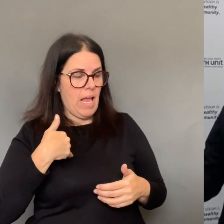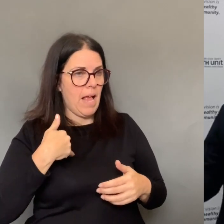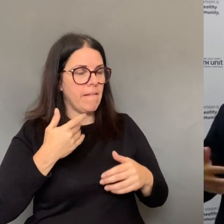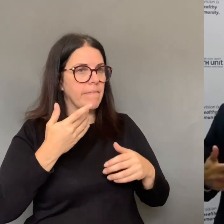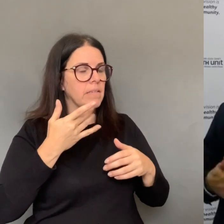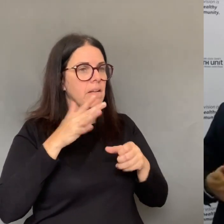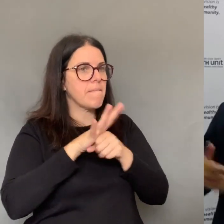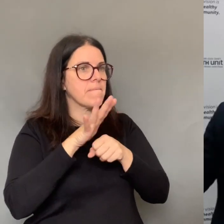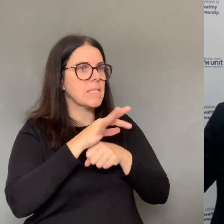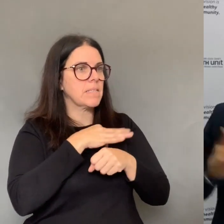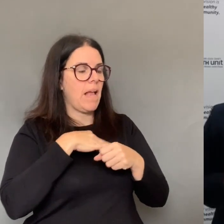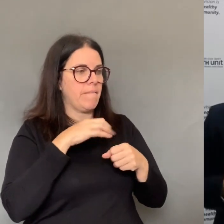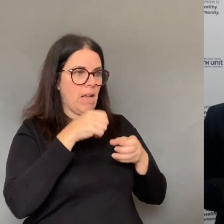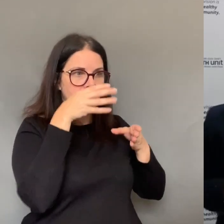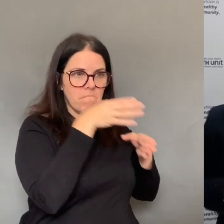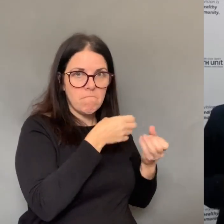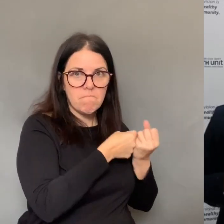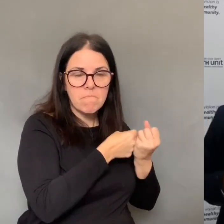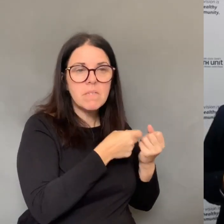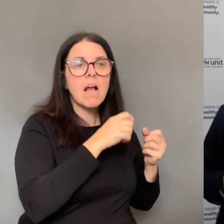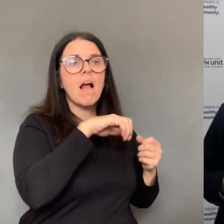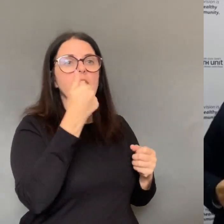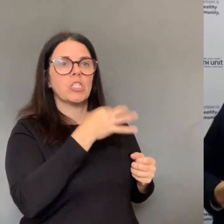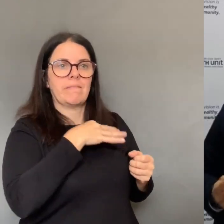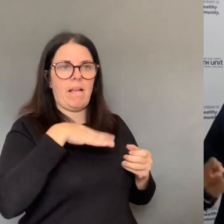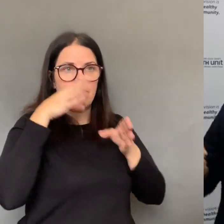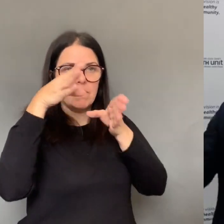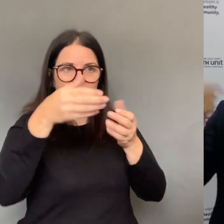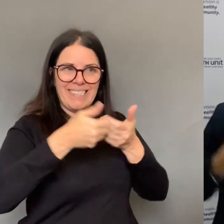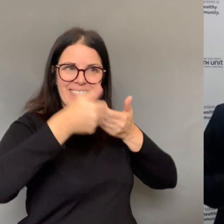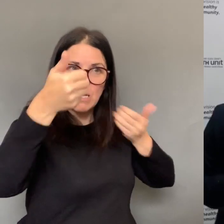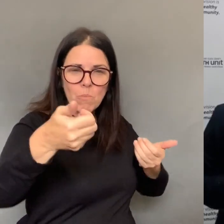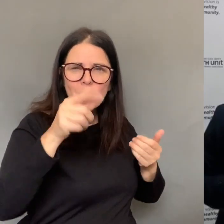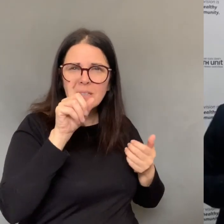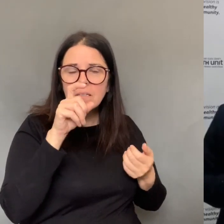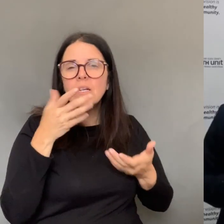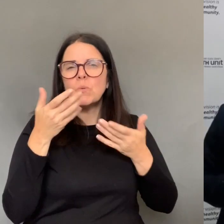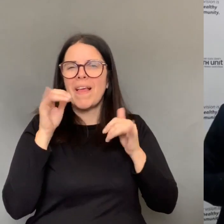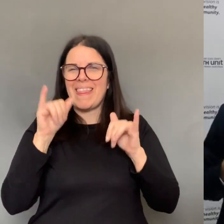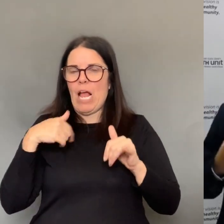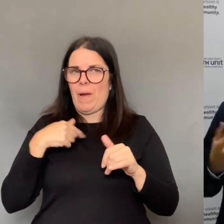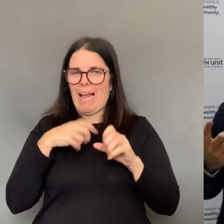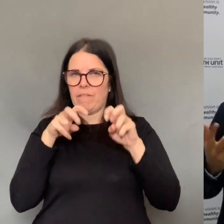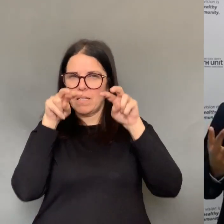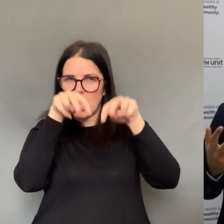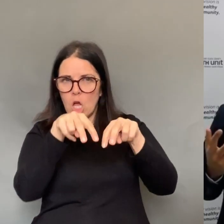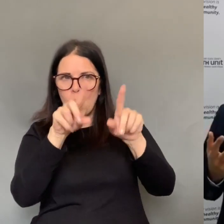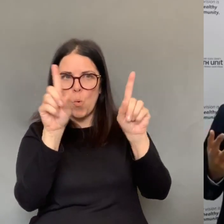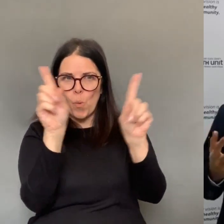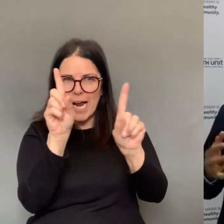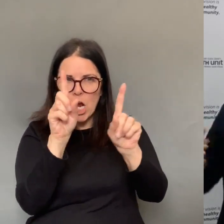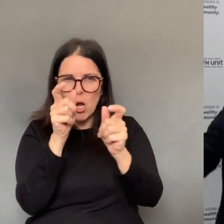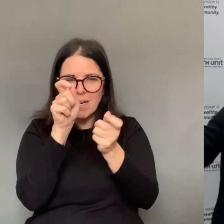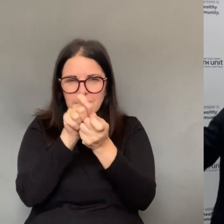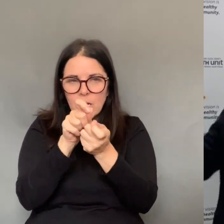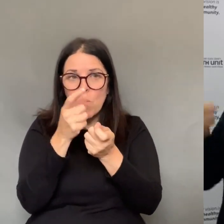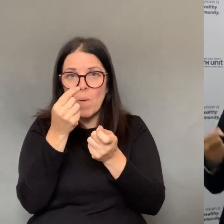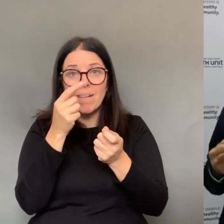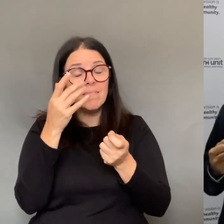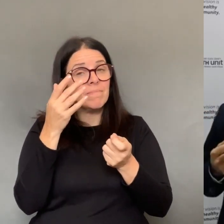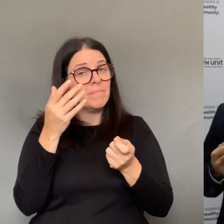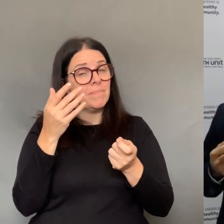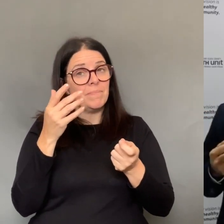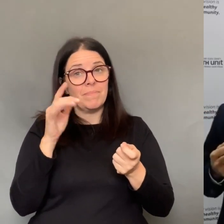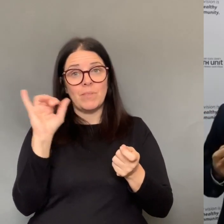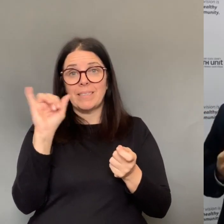could change to say, let's say if there's a new home and they just have one person, and maybe the thought would be, okay, why not we just remove